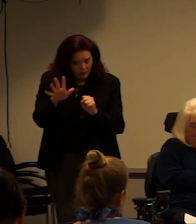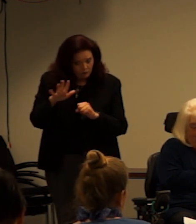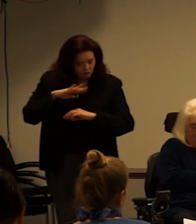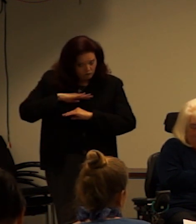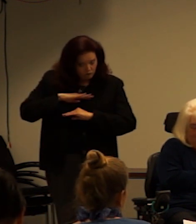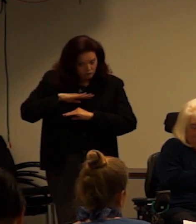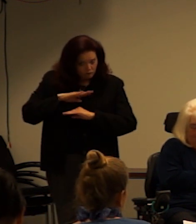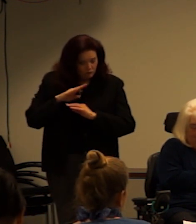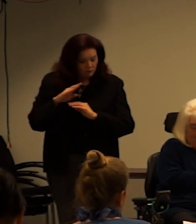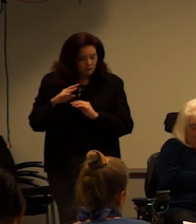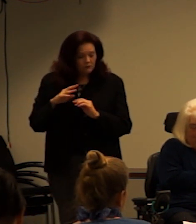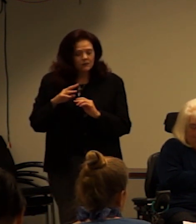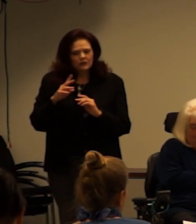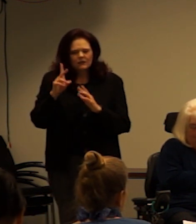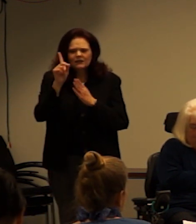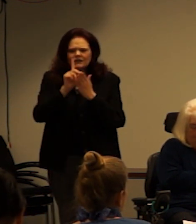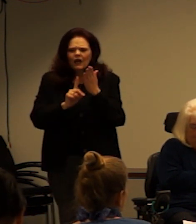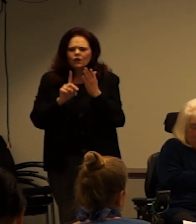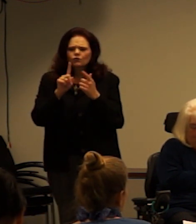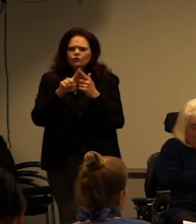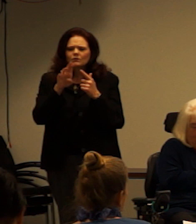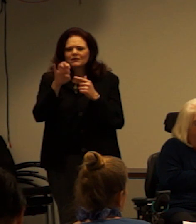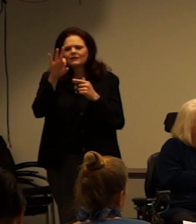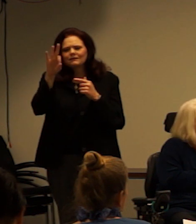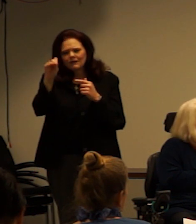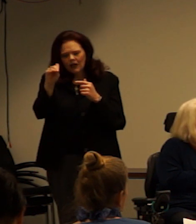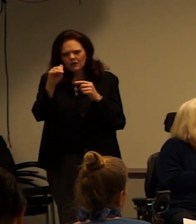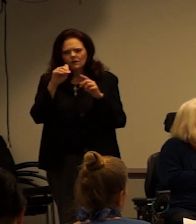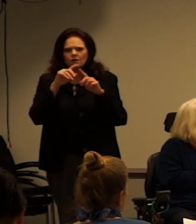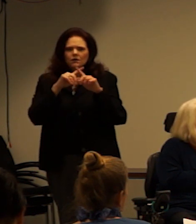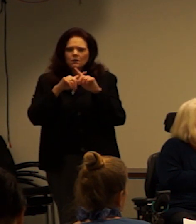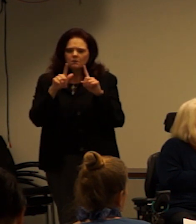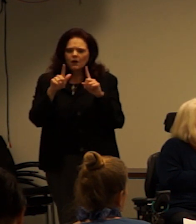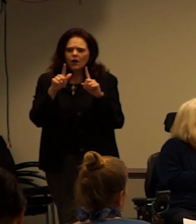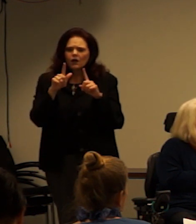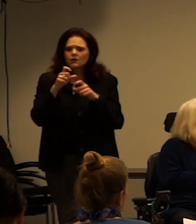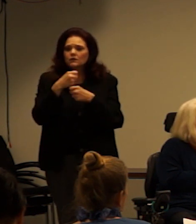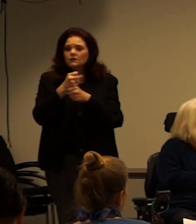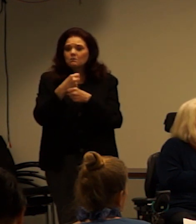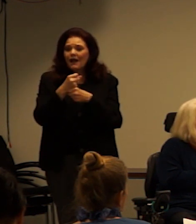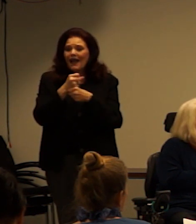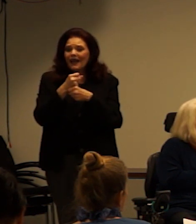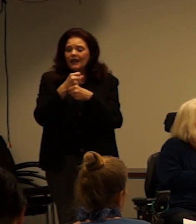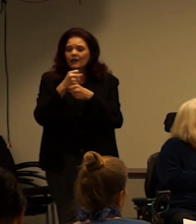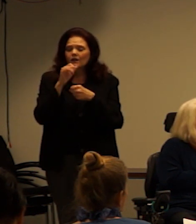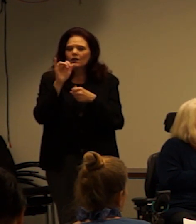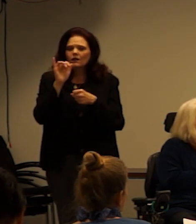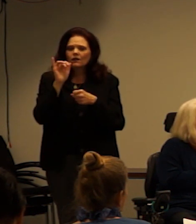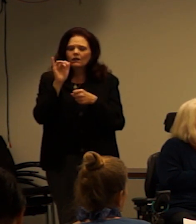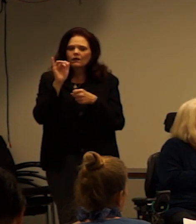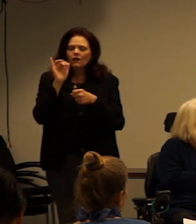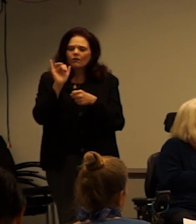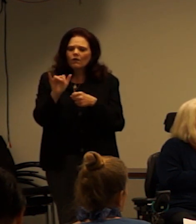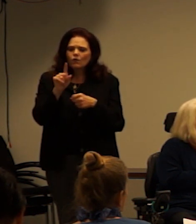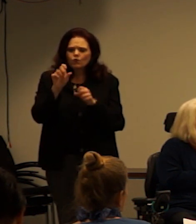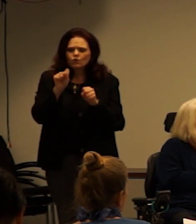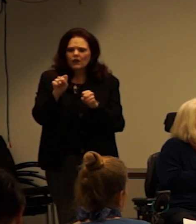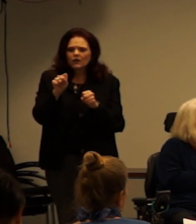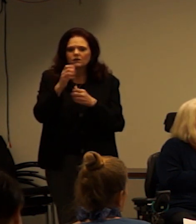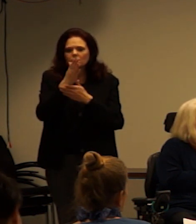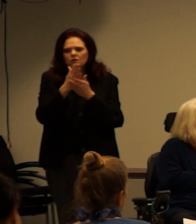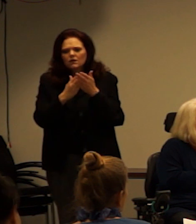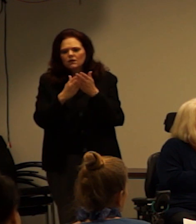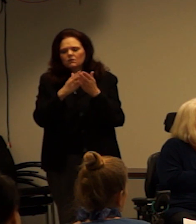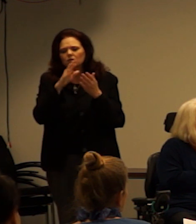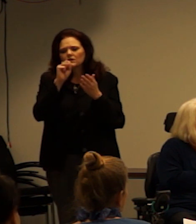So it's designed to be 90, but it's also been made in such a way that that you can take some of the slides